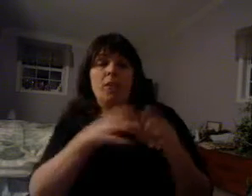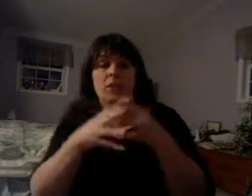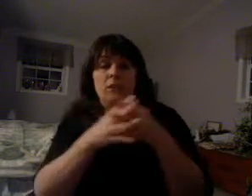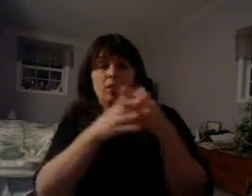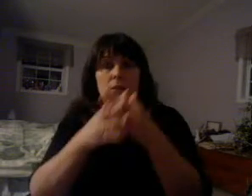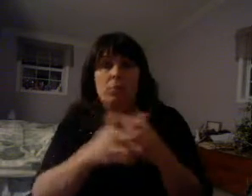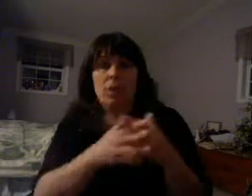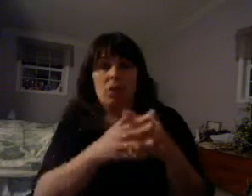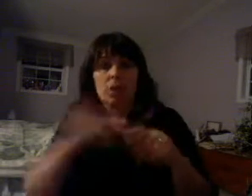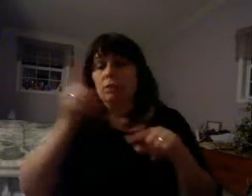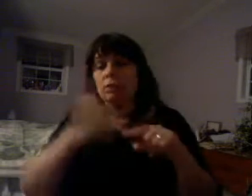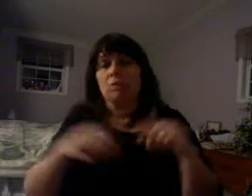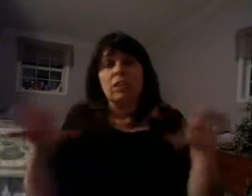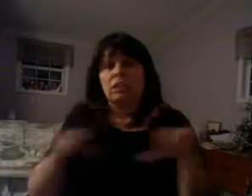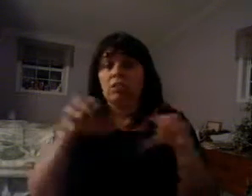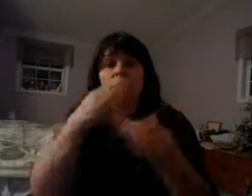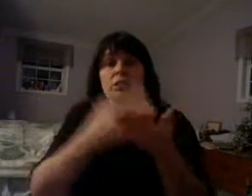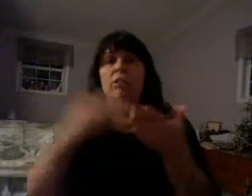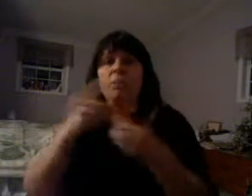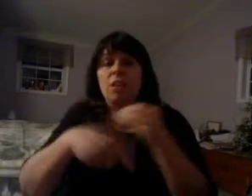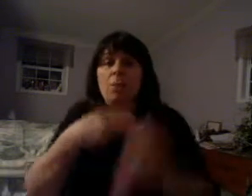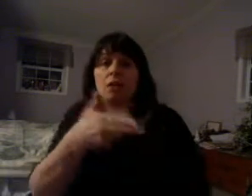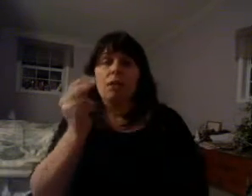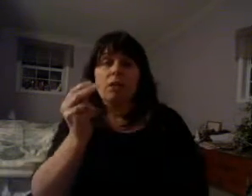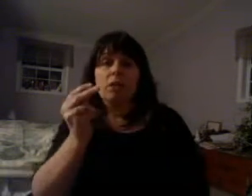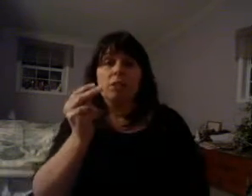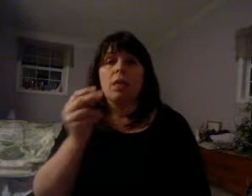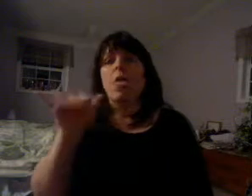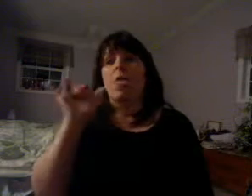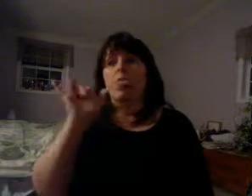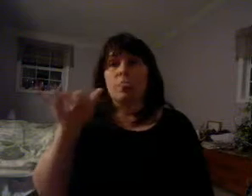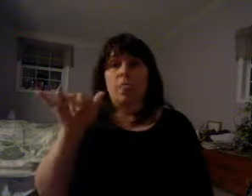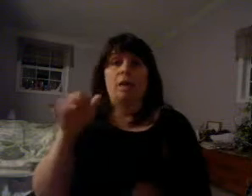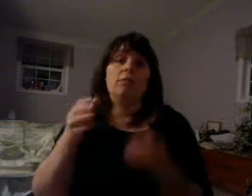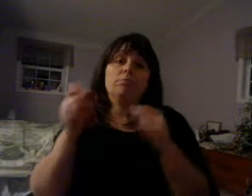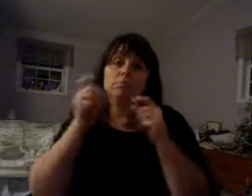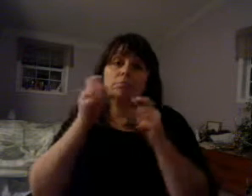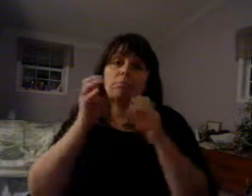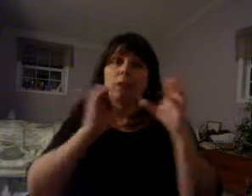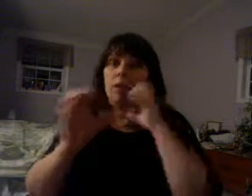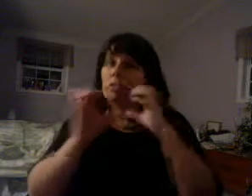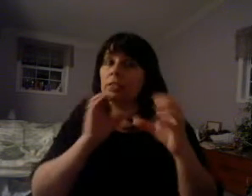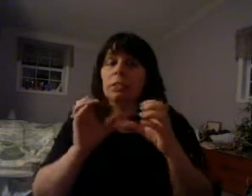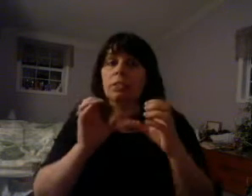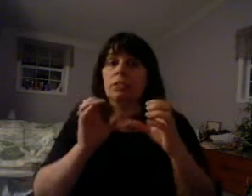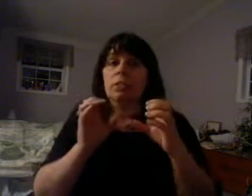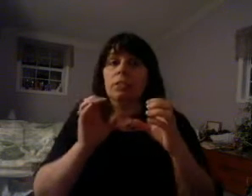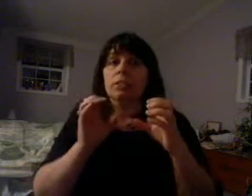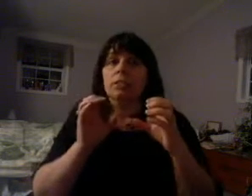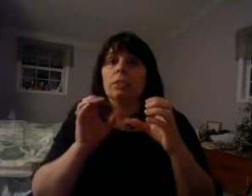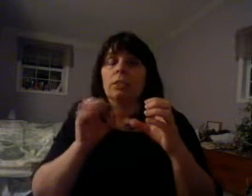led to the most fascinating conversations with my European friends I have ever had. They do not understand why we don't do something about